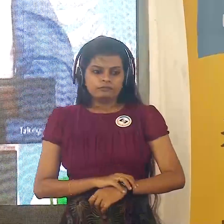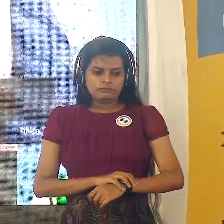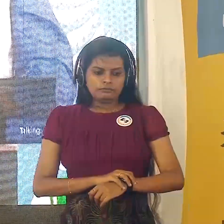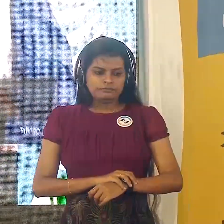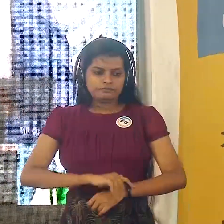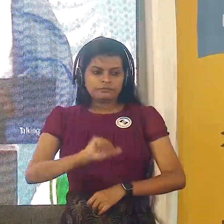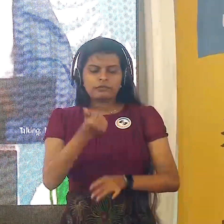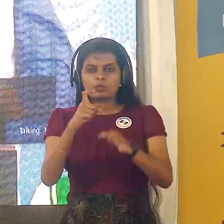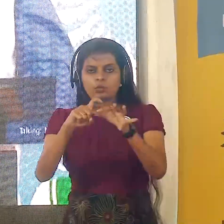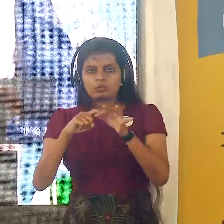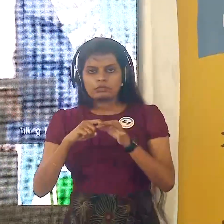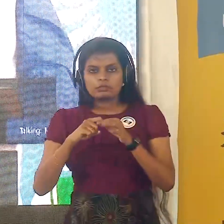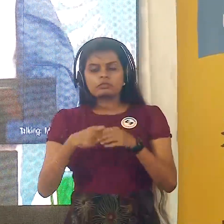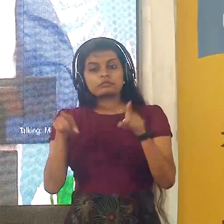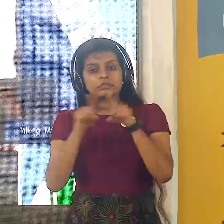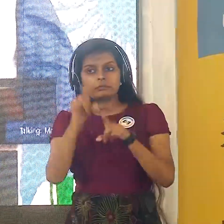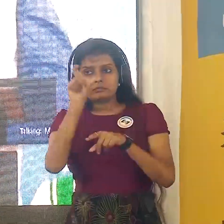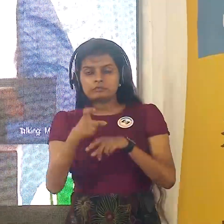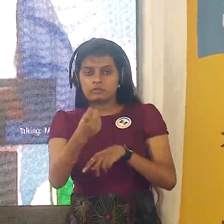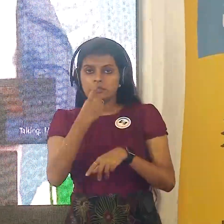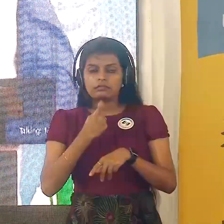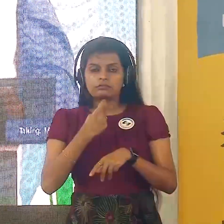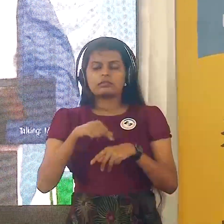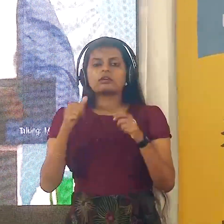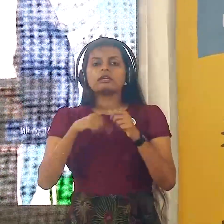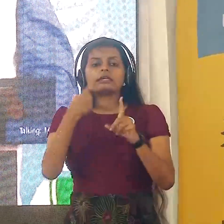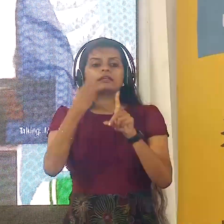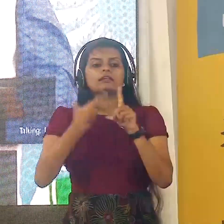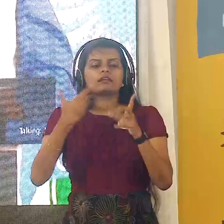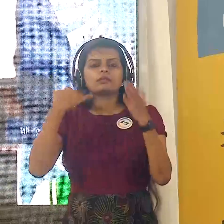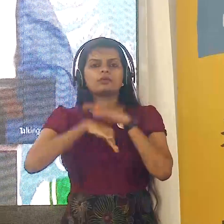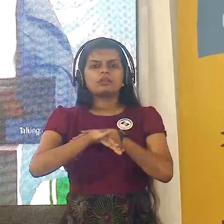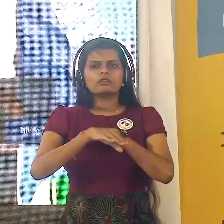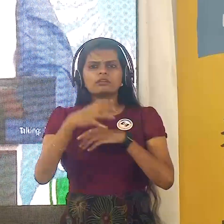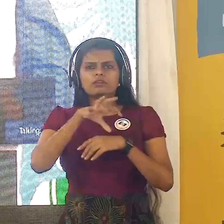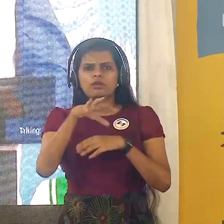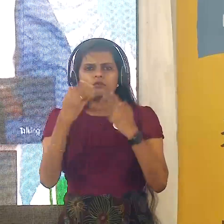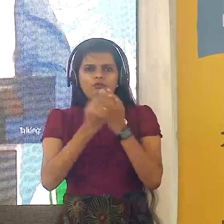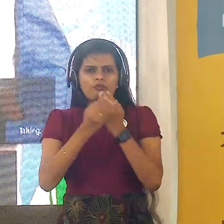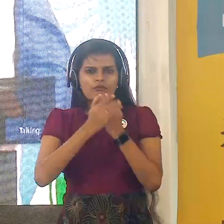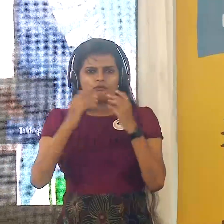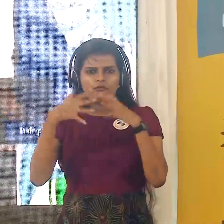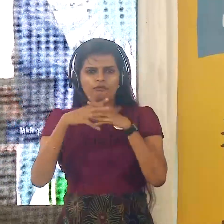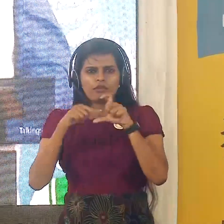There is another one from the same person. Although Kerala's performance in doling out welfare has been much